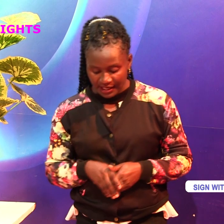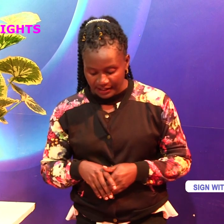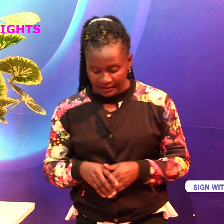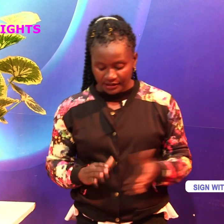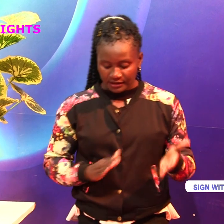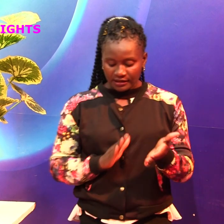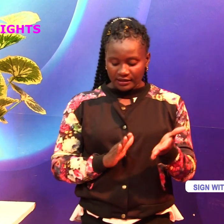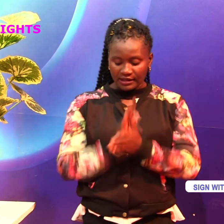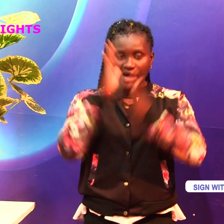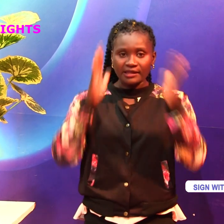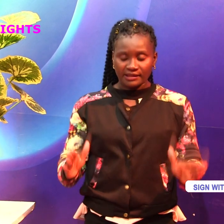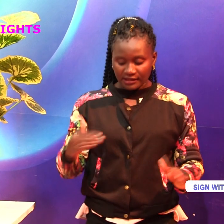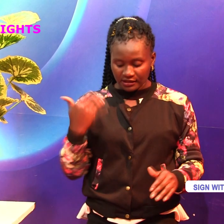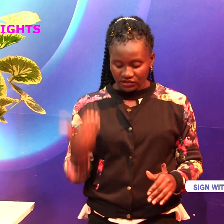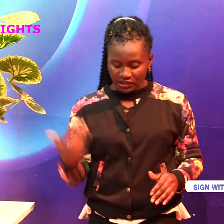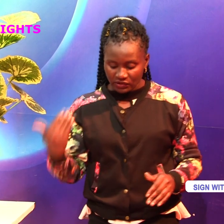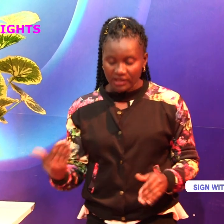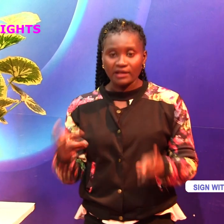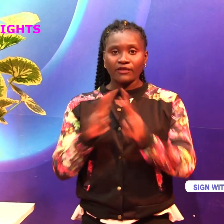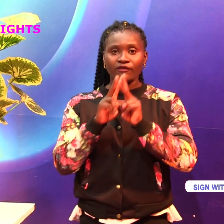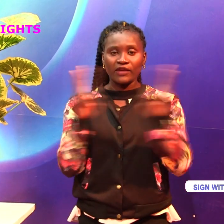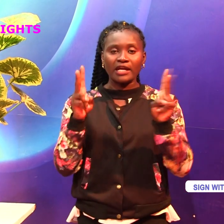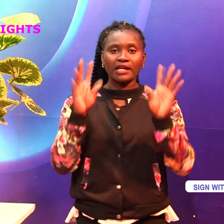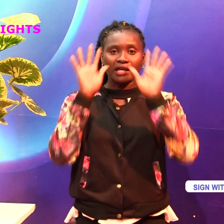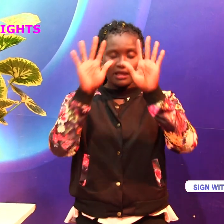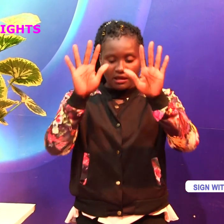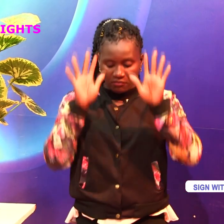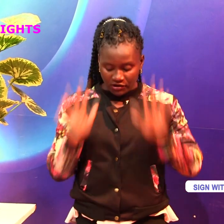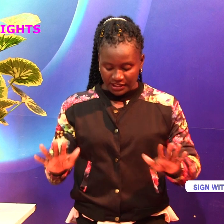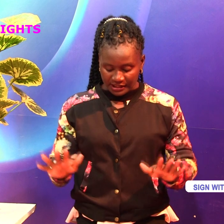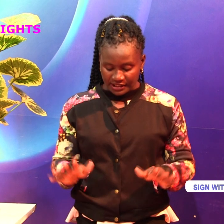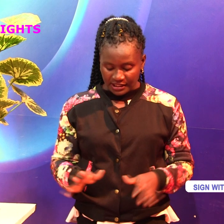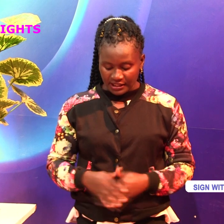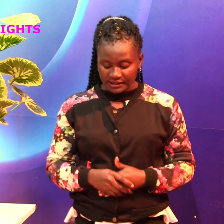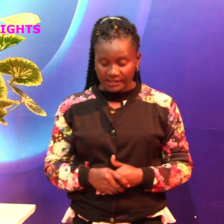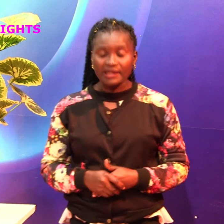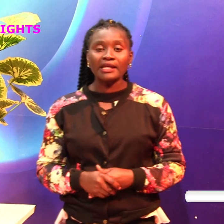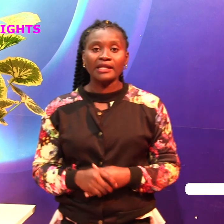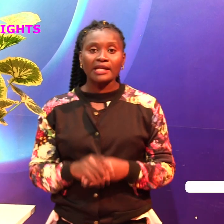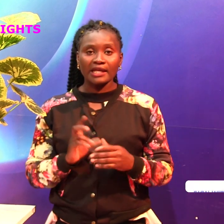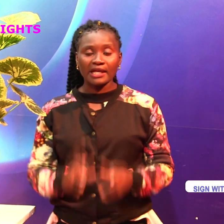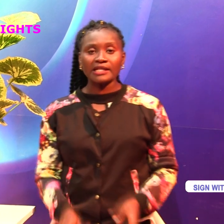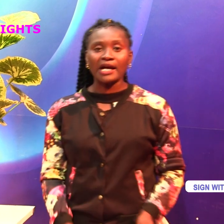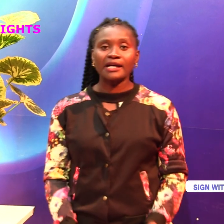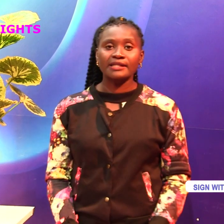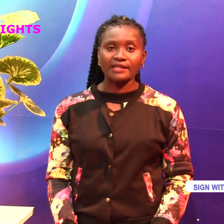KCM. Rights, children, very important. That is in Kenya